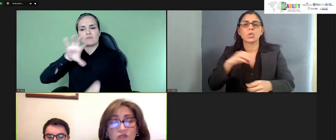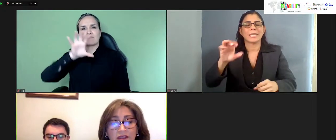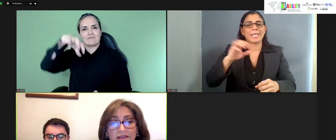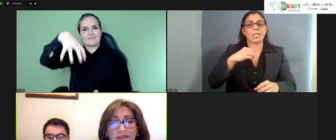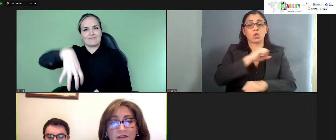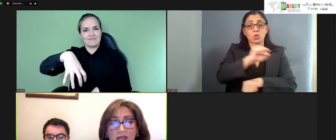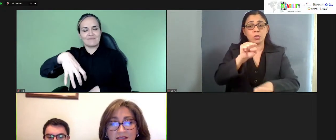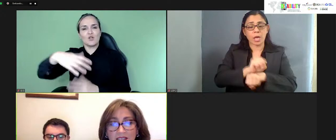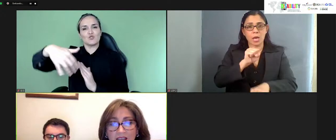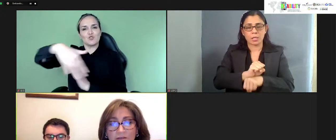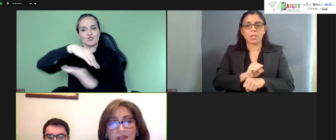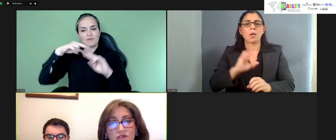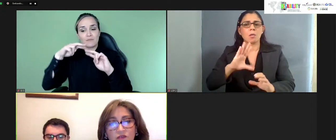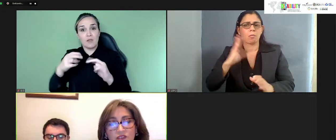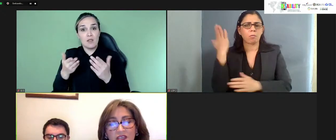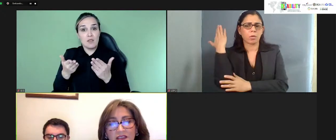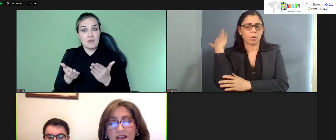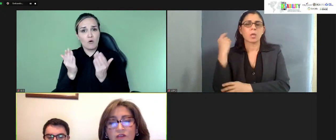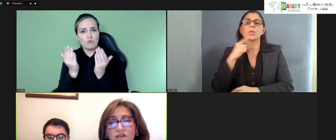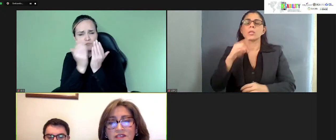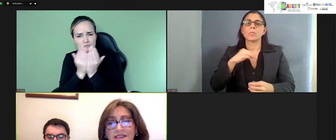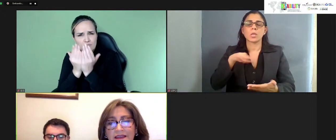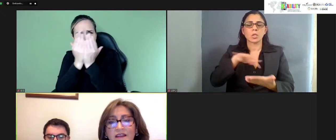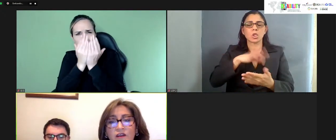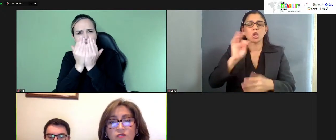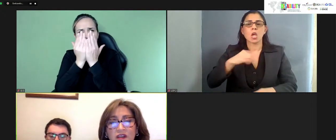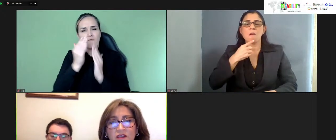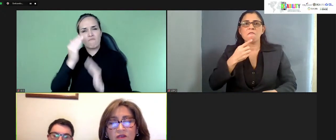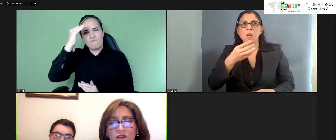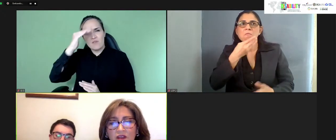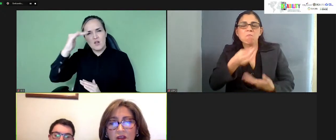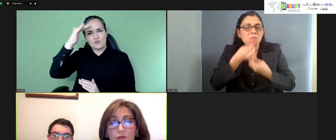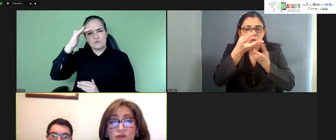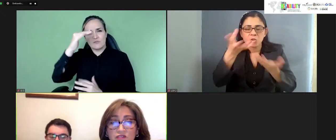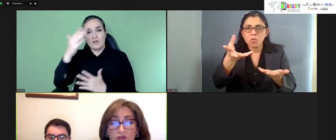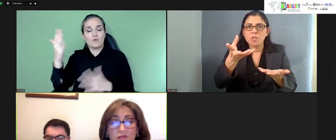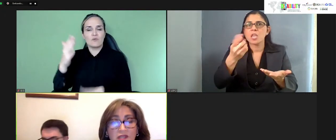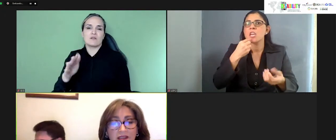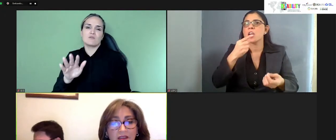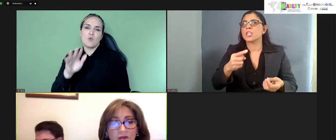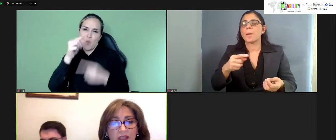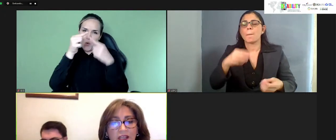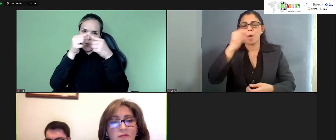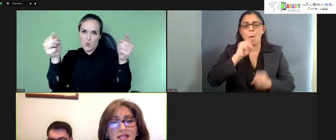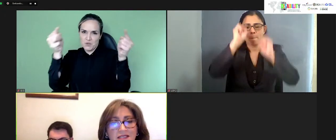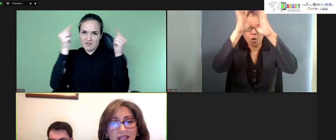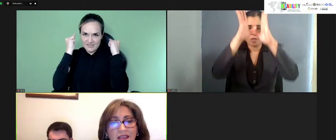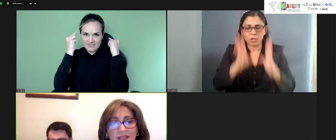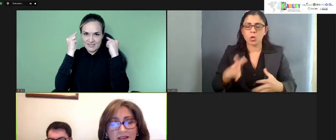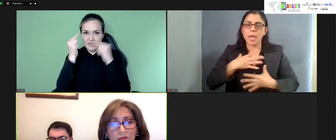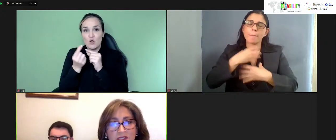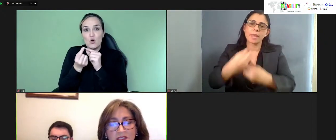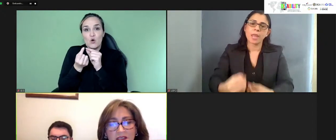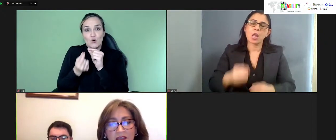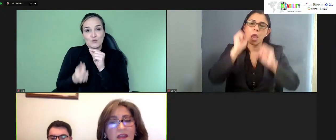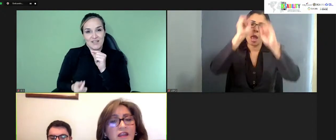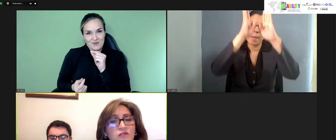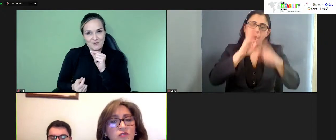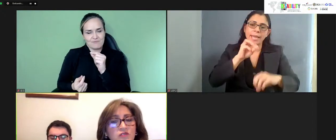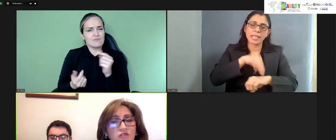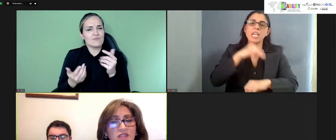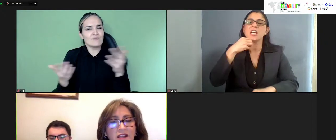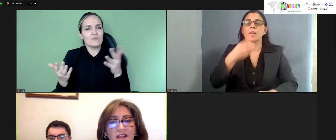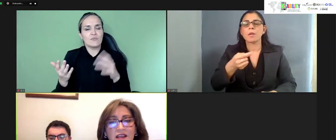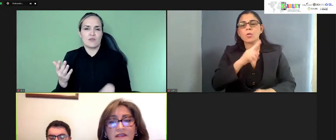faculty and contemporary studies his and the students of a master's in philosophy and rosalio